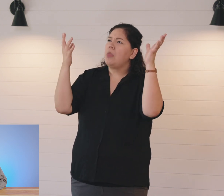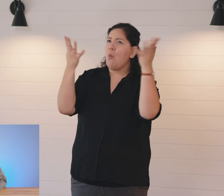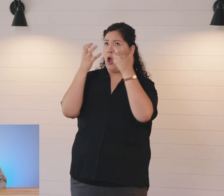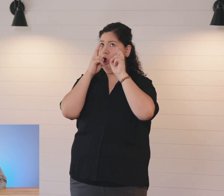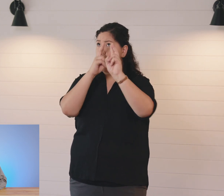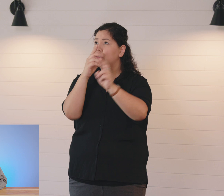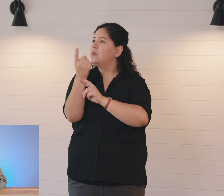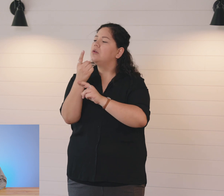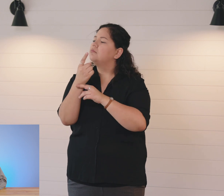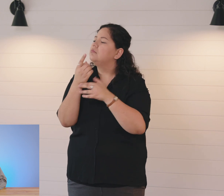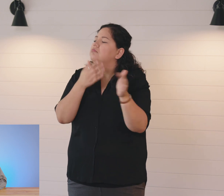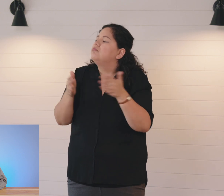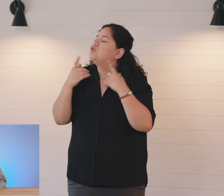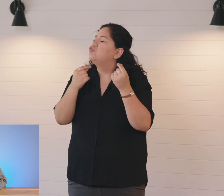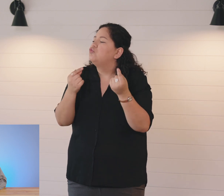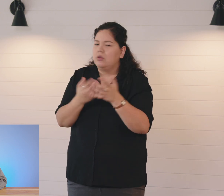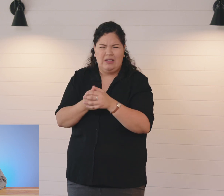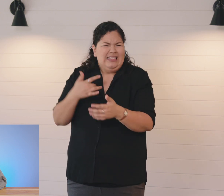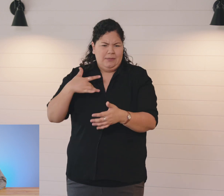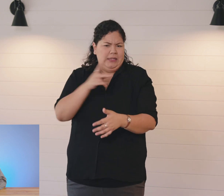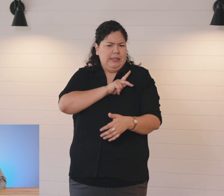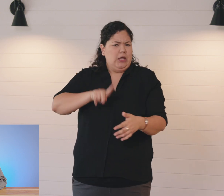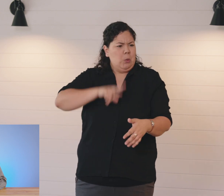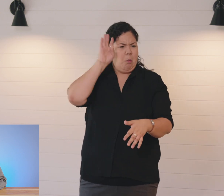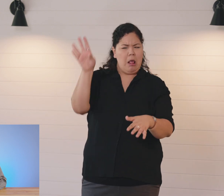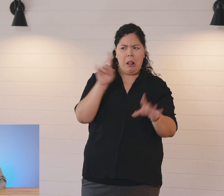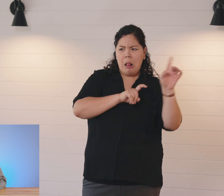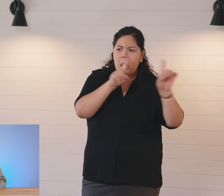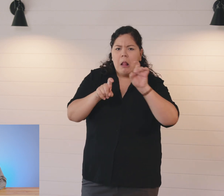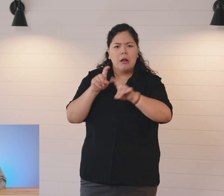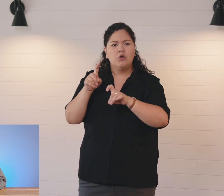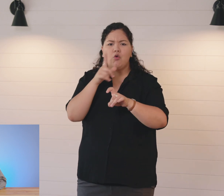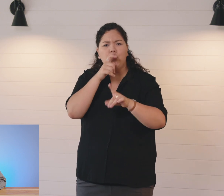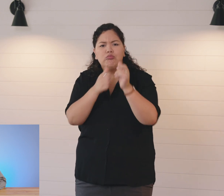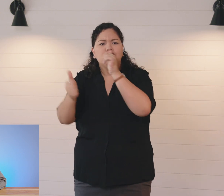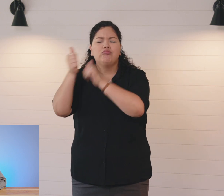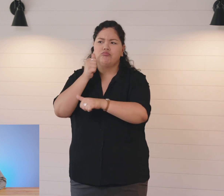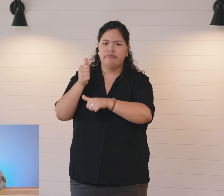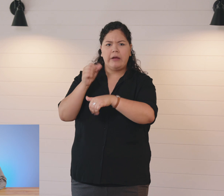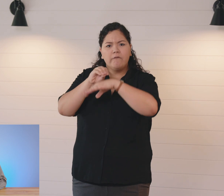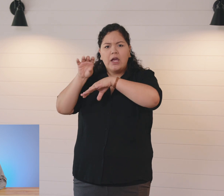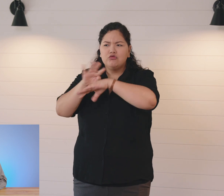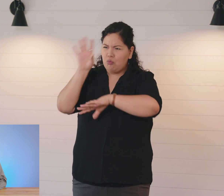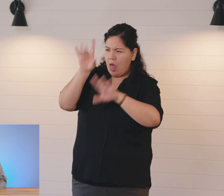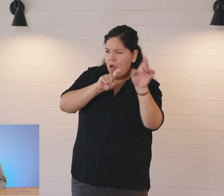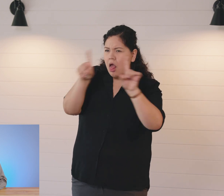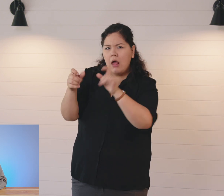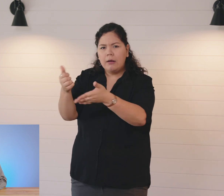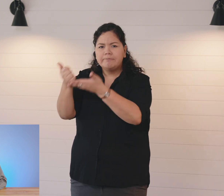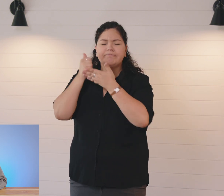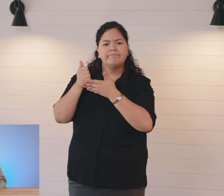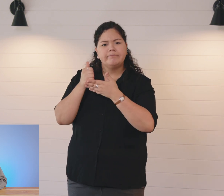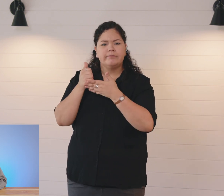That's normal for the king to ask his highest advisors. You've seen in other parts of this book, whenever he has to make a big decision about whether he's going to kick